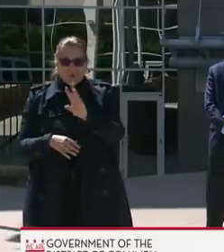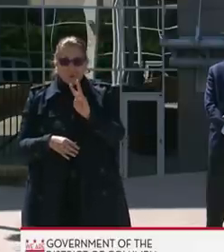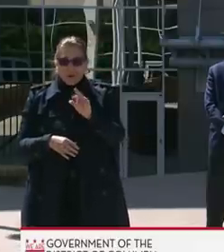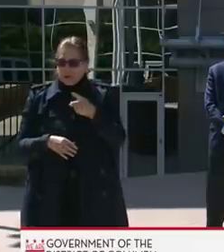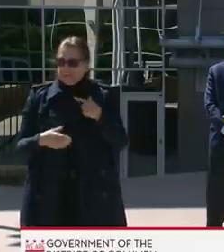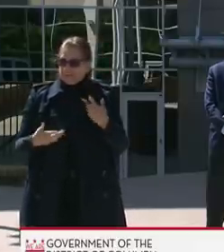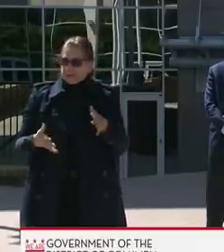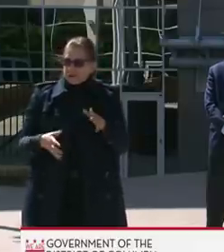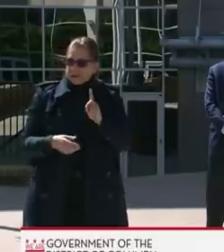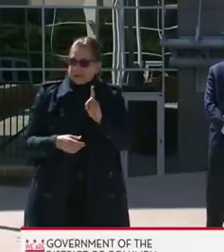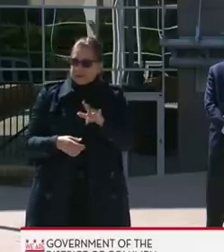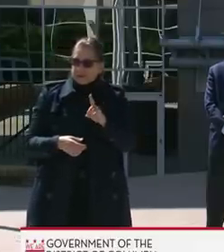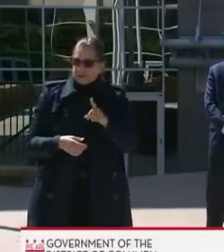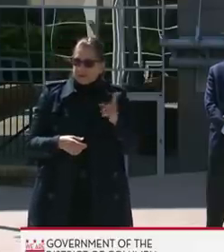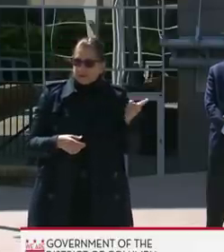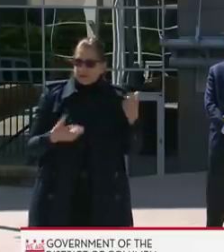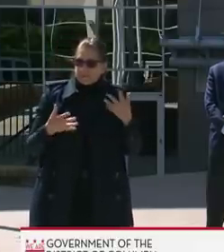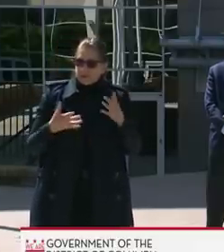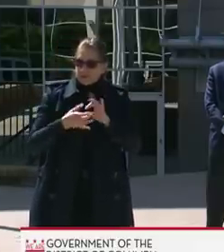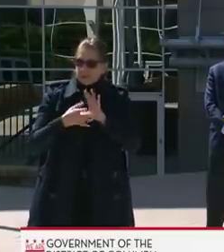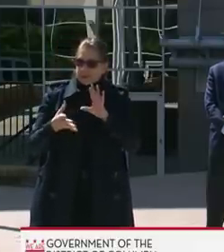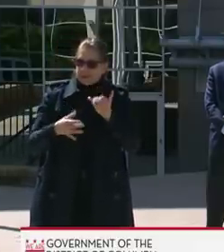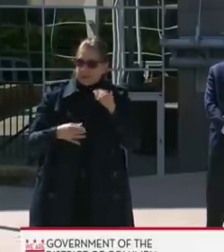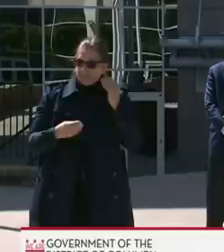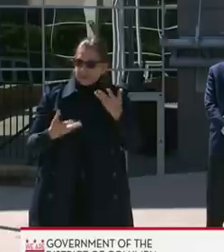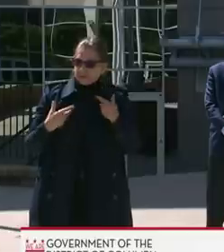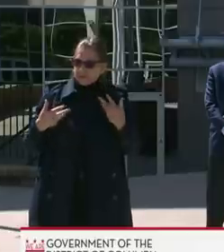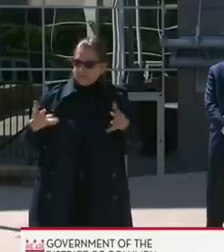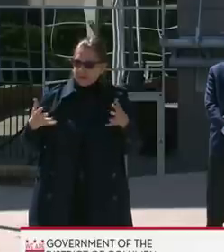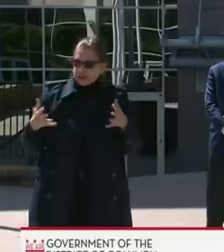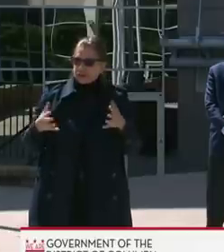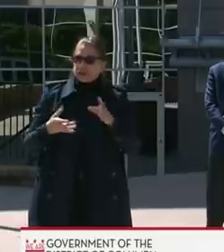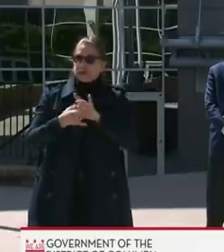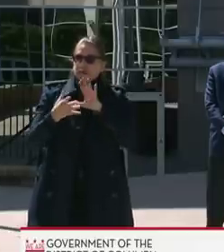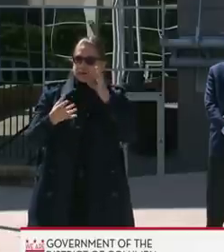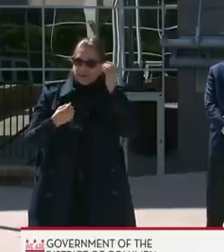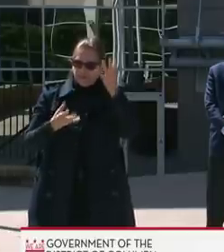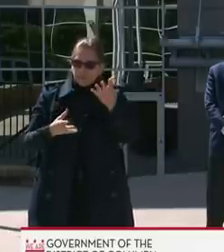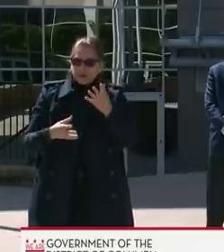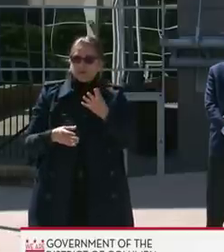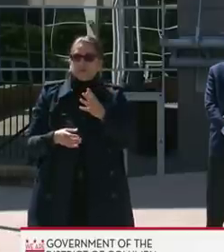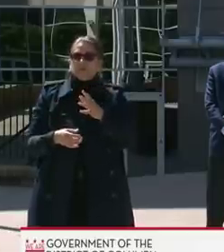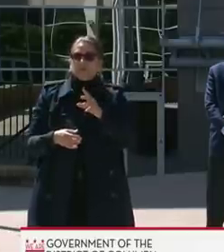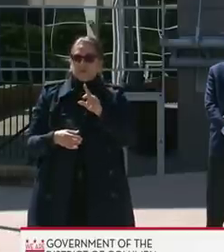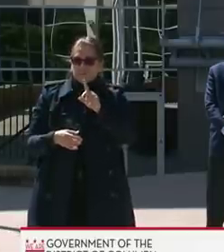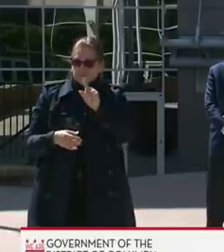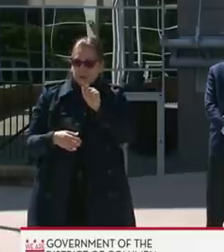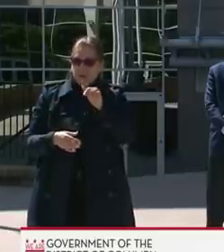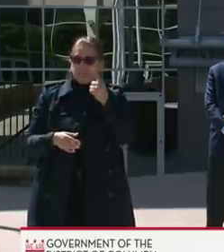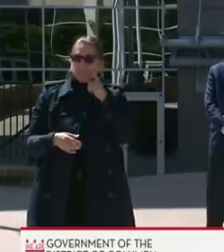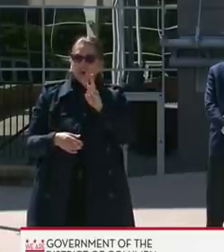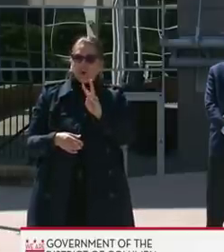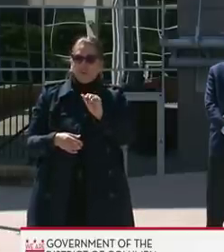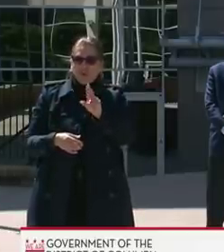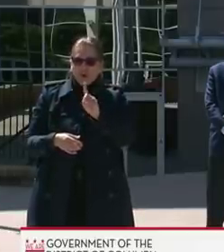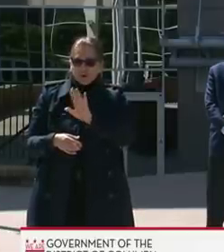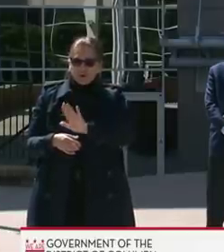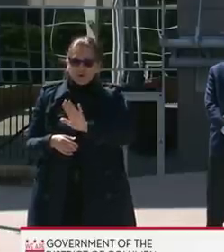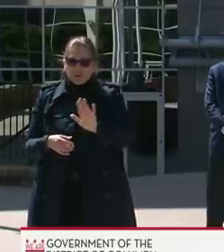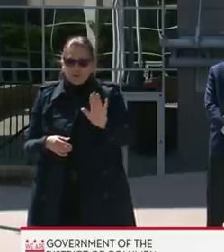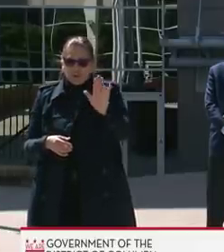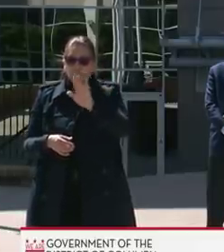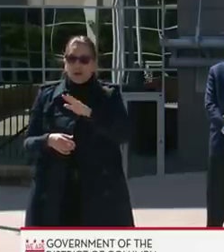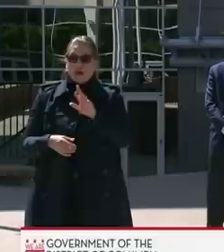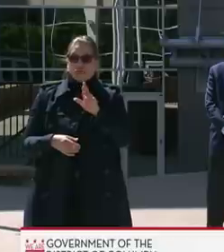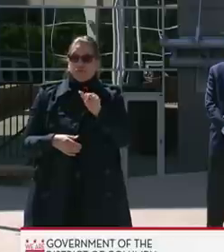ward, the ward level data and the race level data have been released. Race level data for the first time today. The ward level data we've